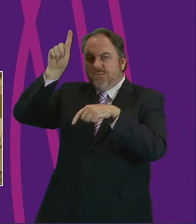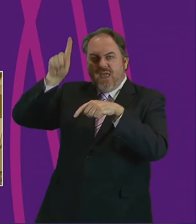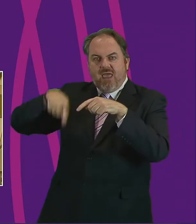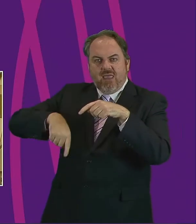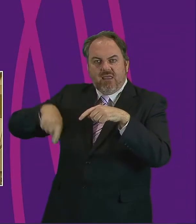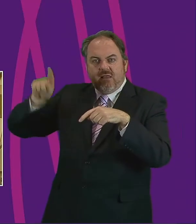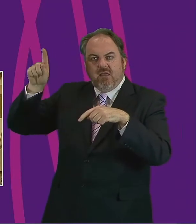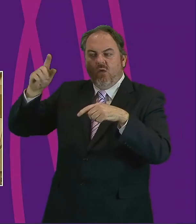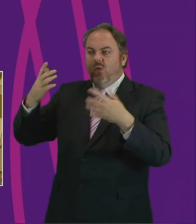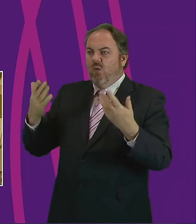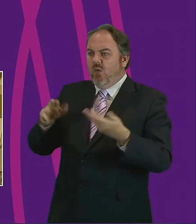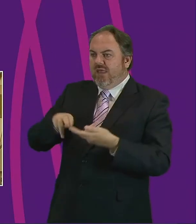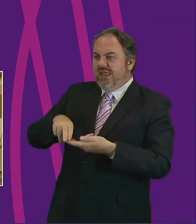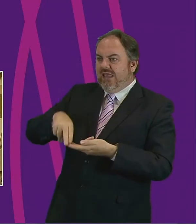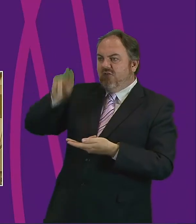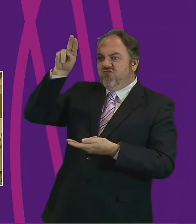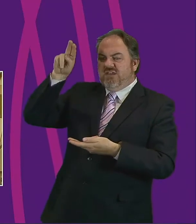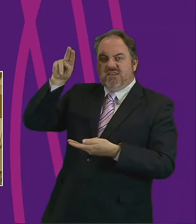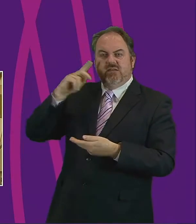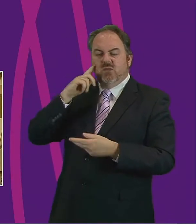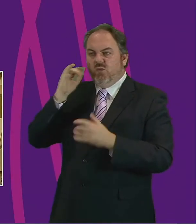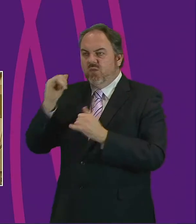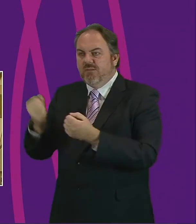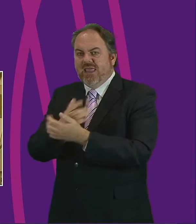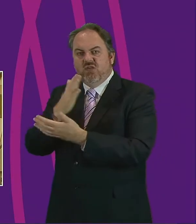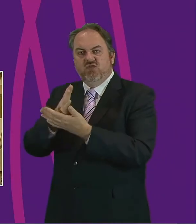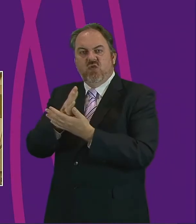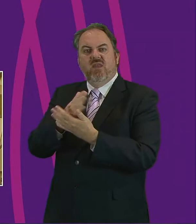making data available to local authorities, making data available to the